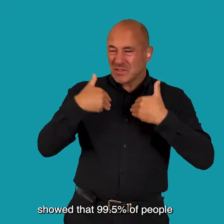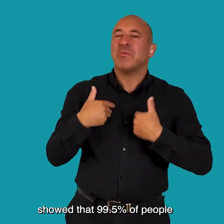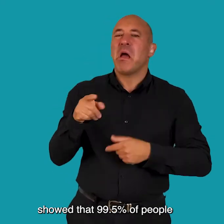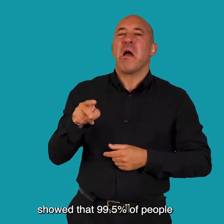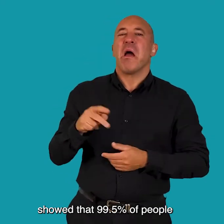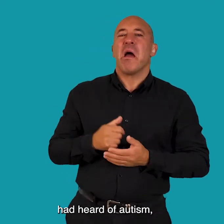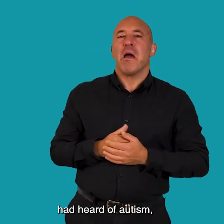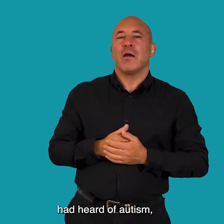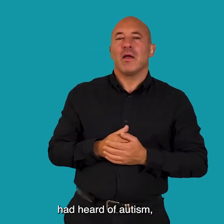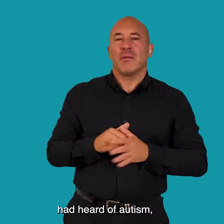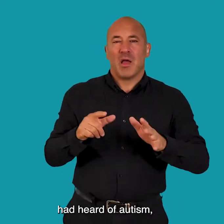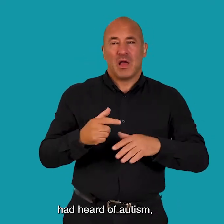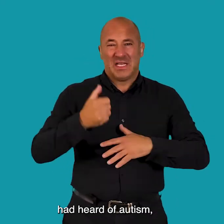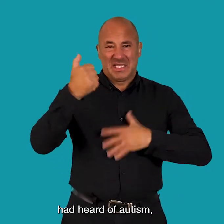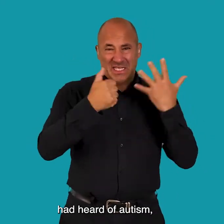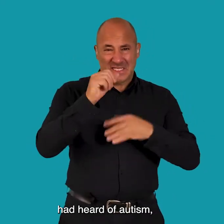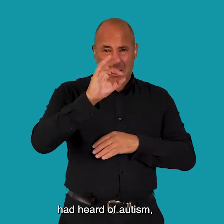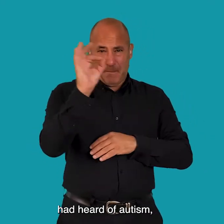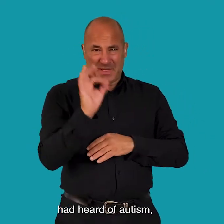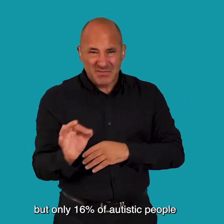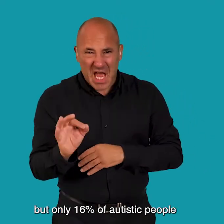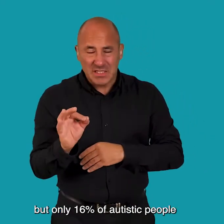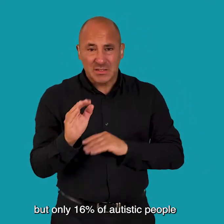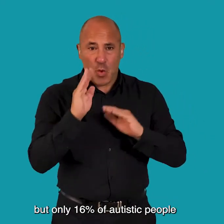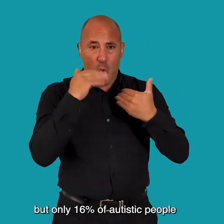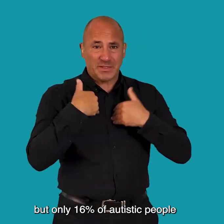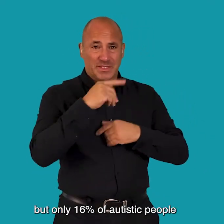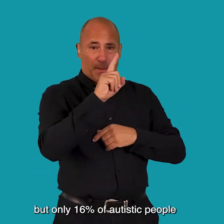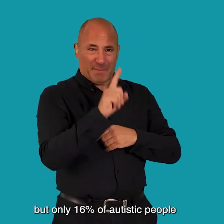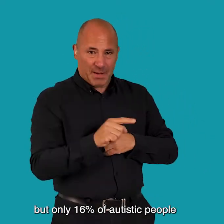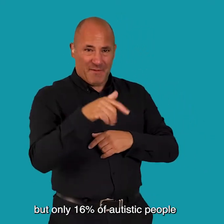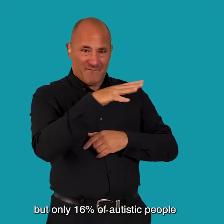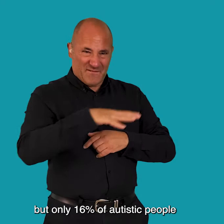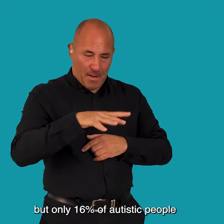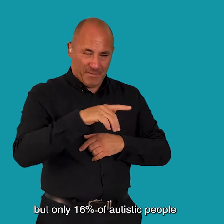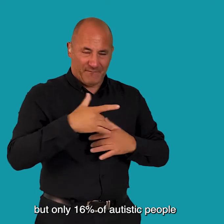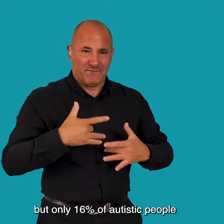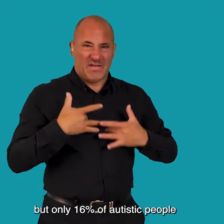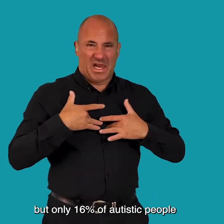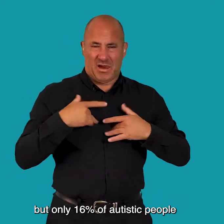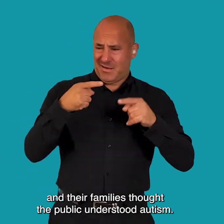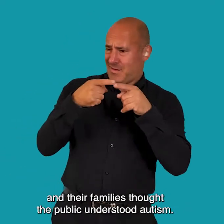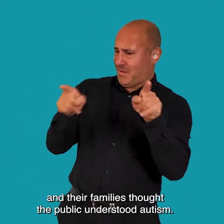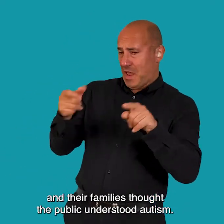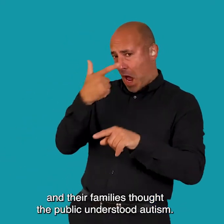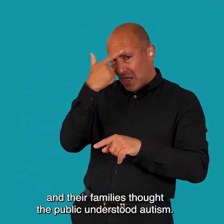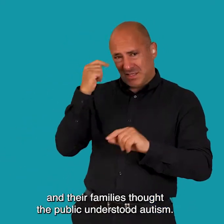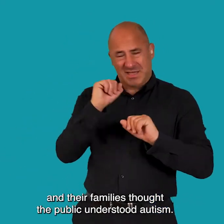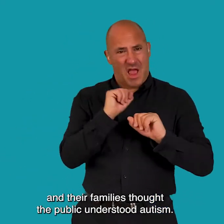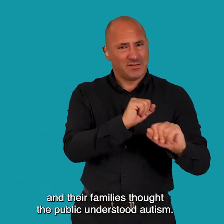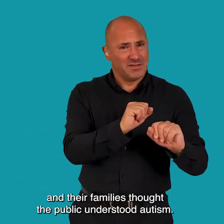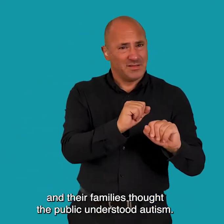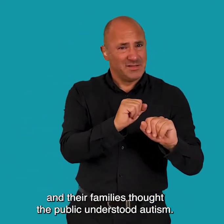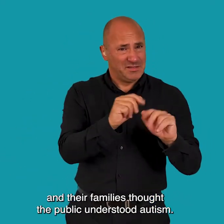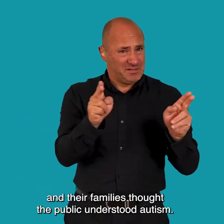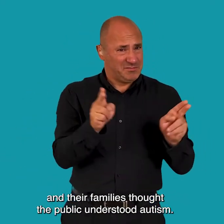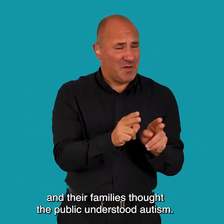people had heard of autism. But only 16% of autistic people and their families thought the public understood